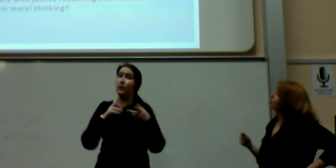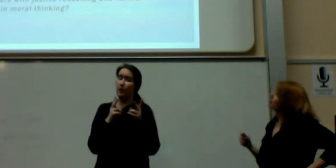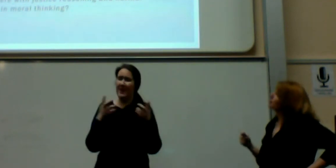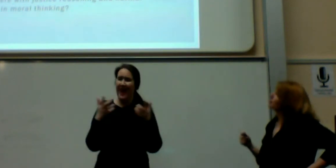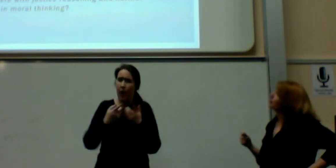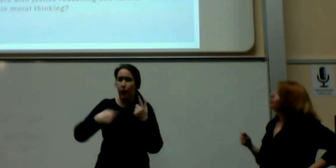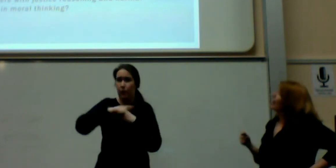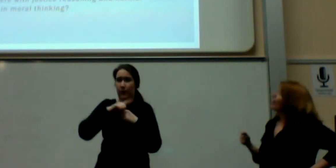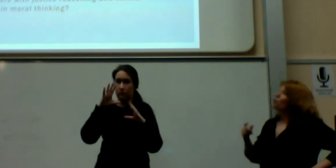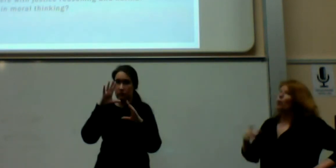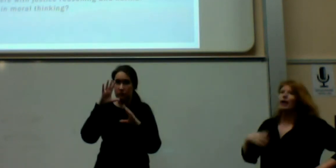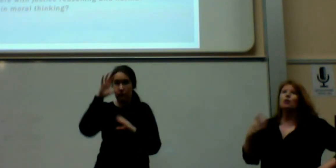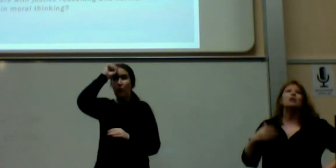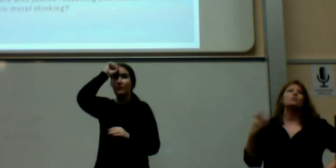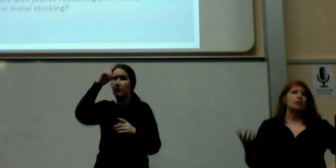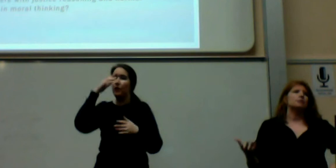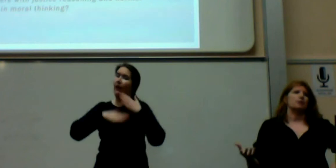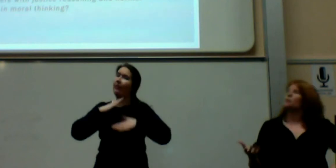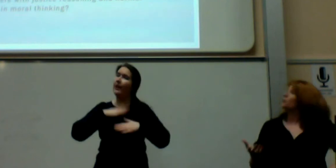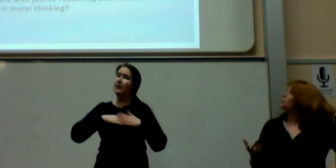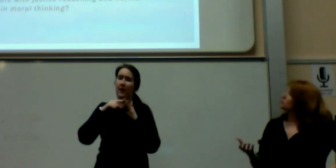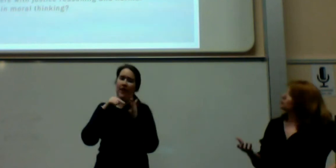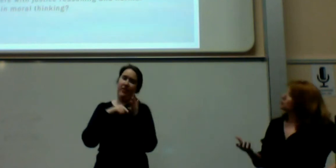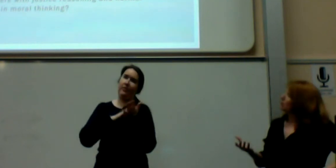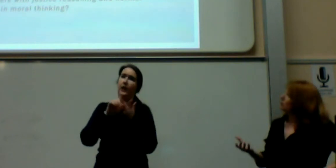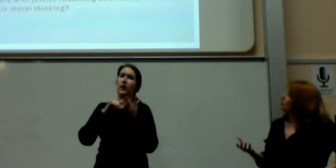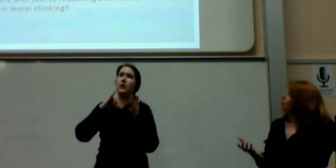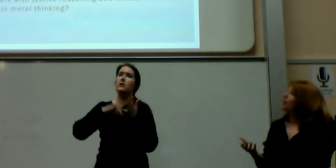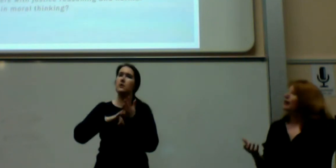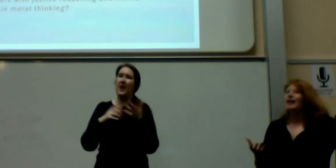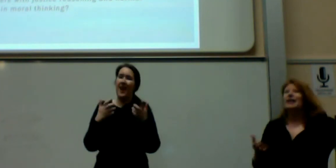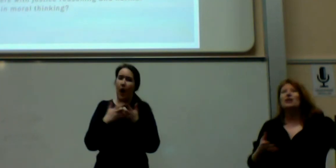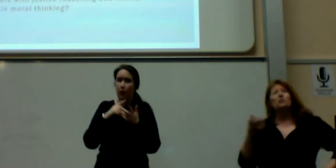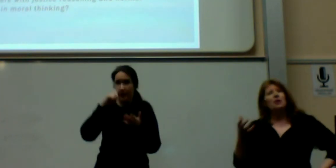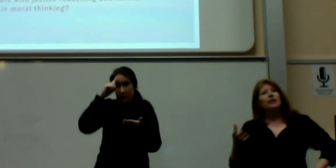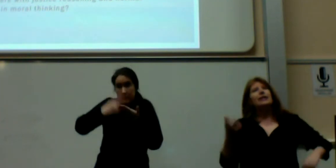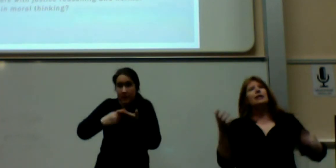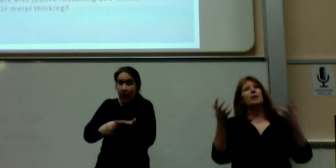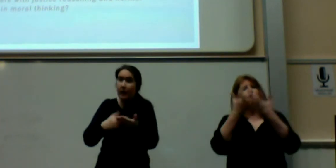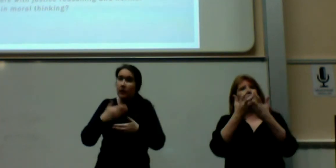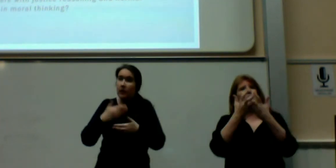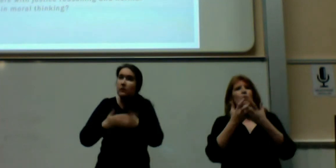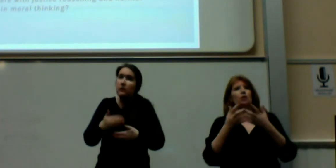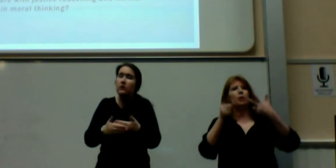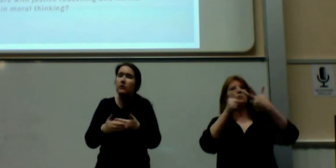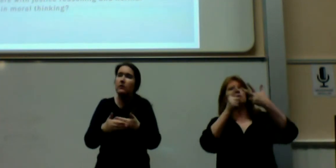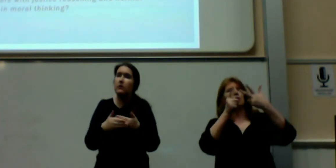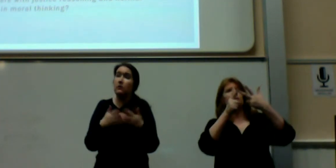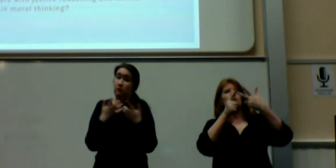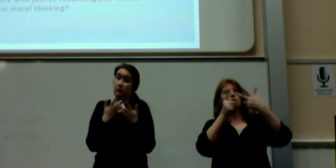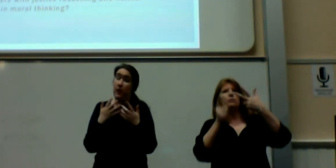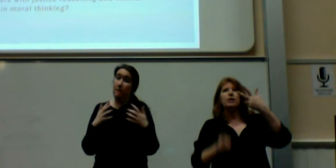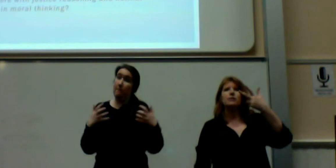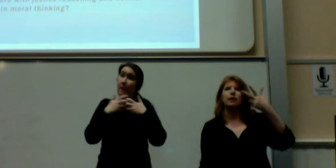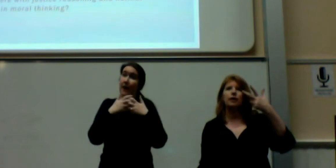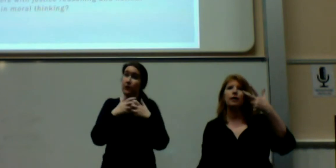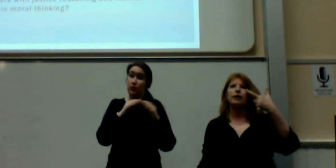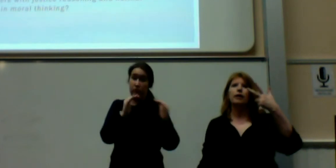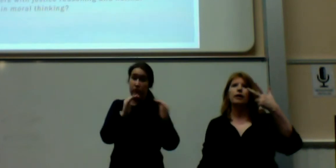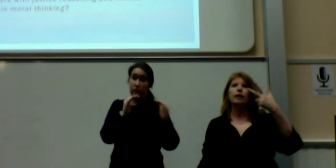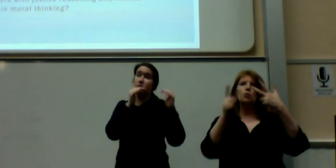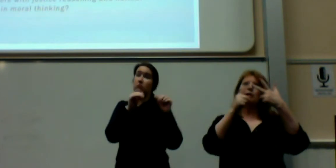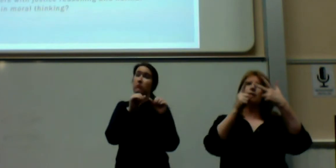conceptualization of ethics and the way we reason through decisions is really commensurate with post-conventional